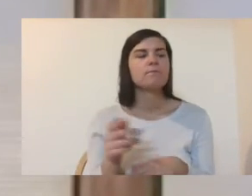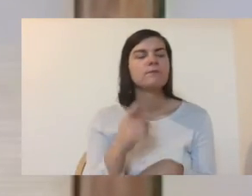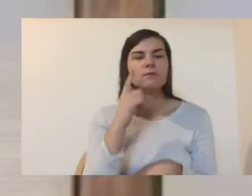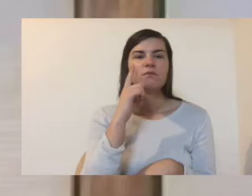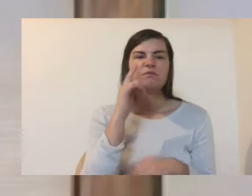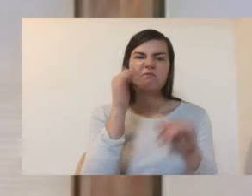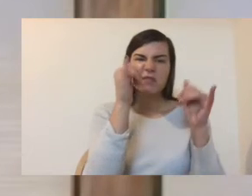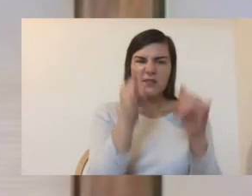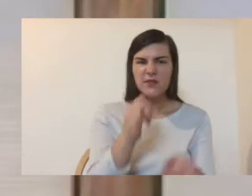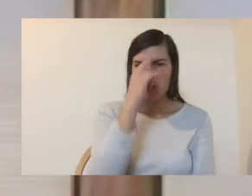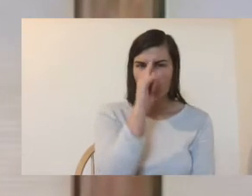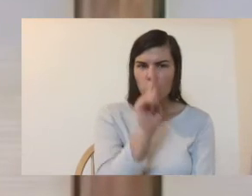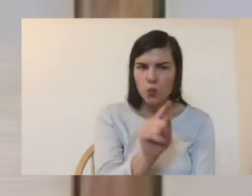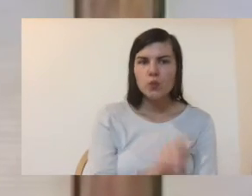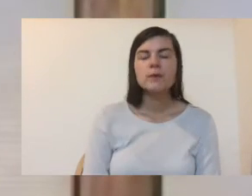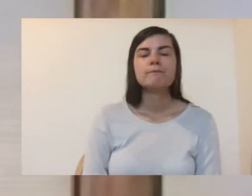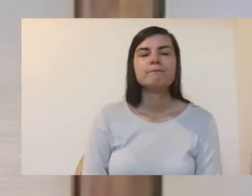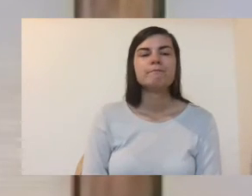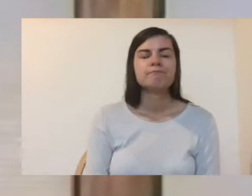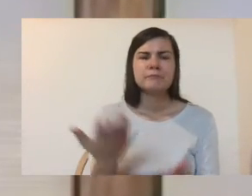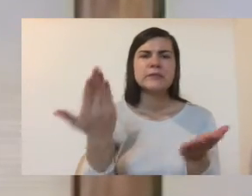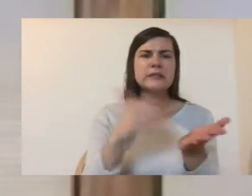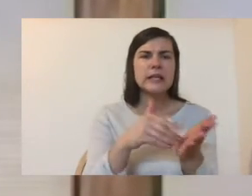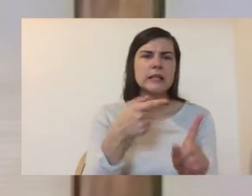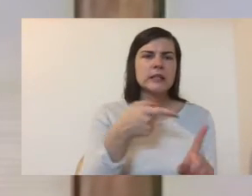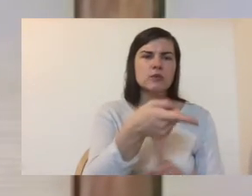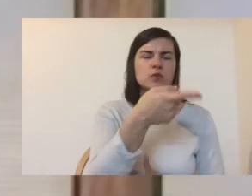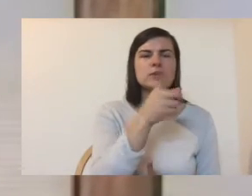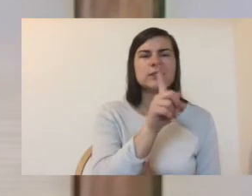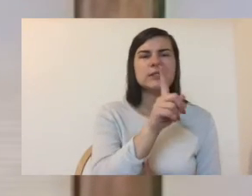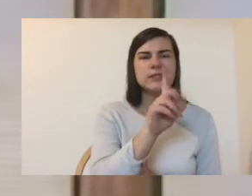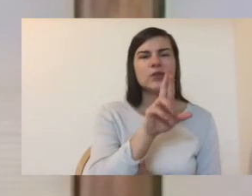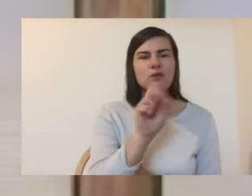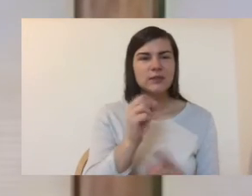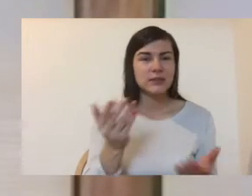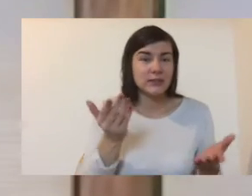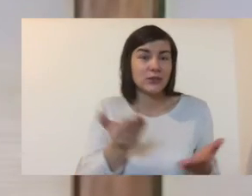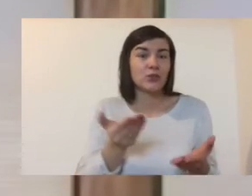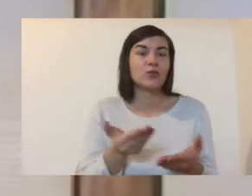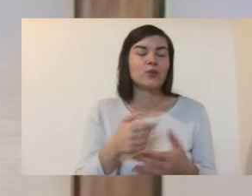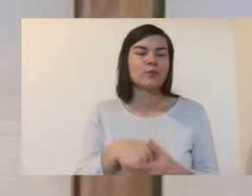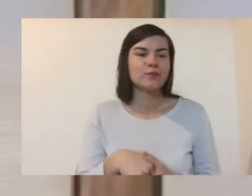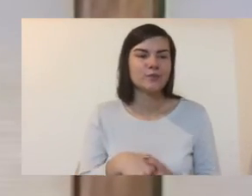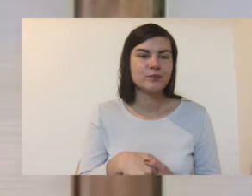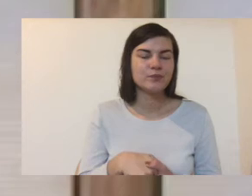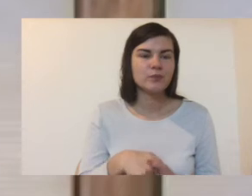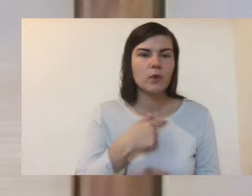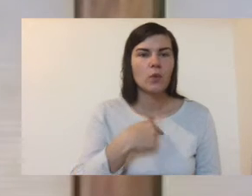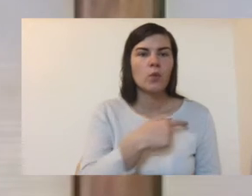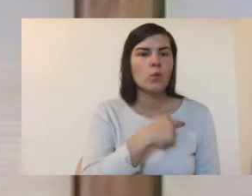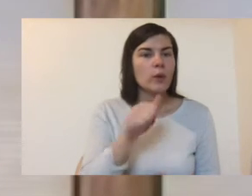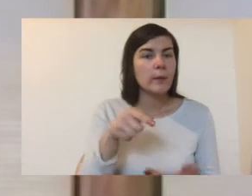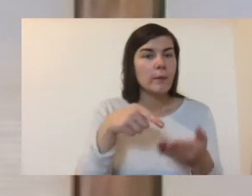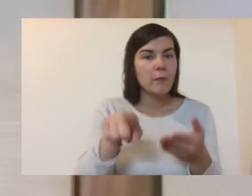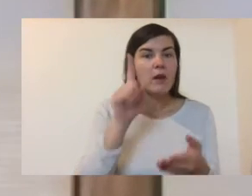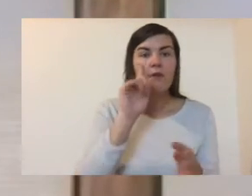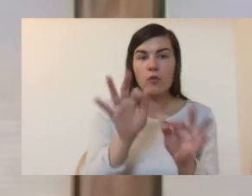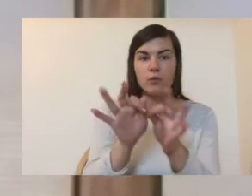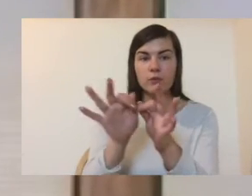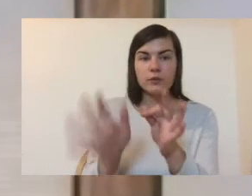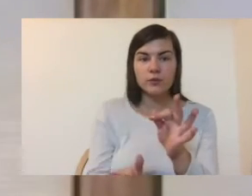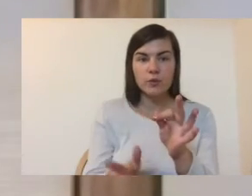So we could kind of, through DRS here, we could initially pay for the